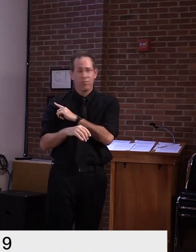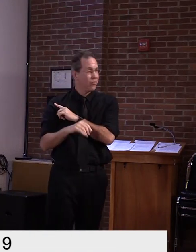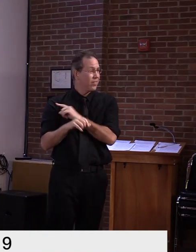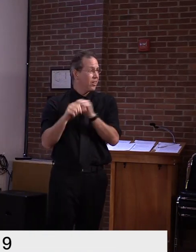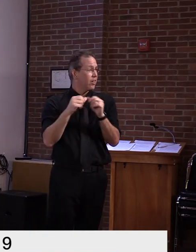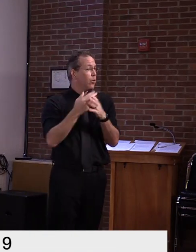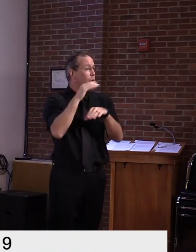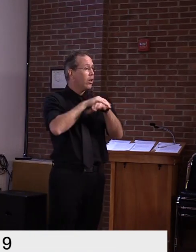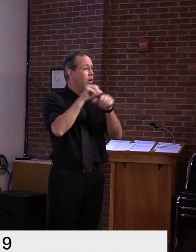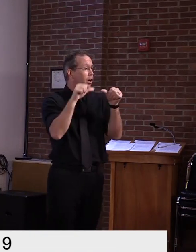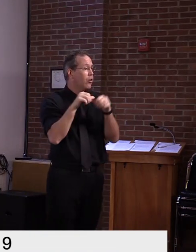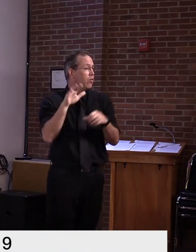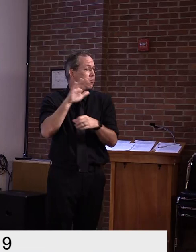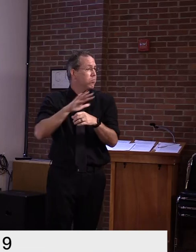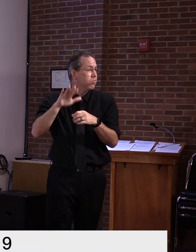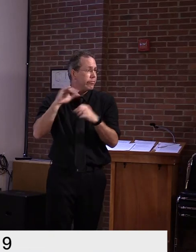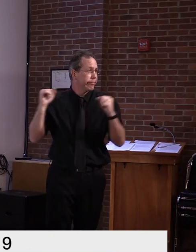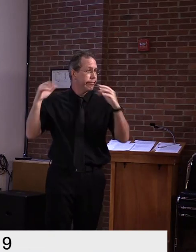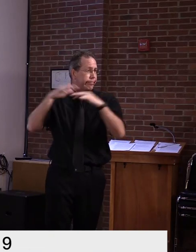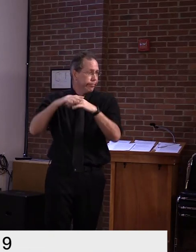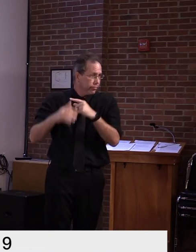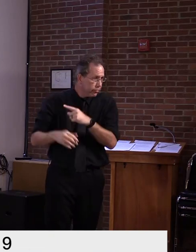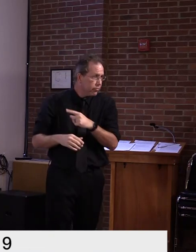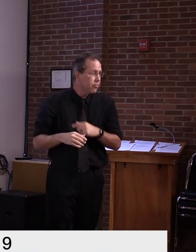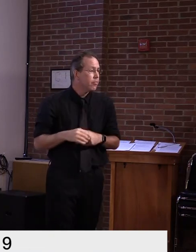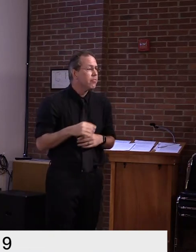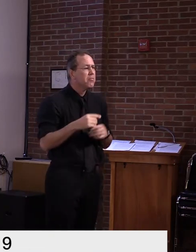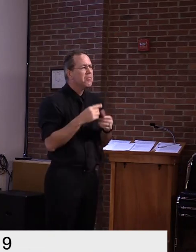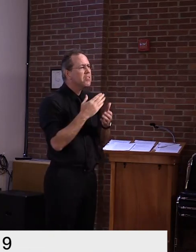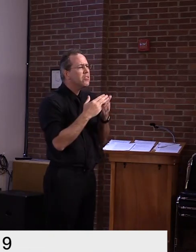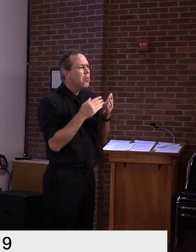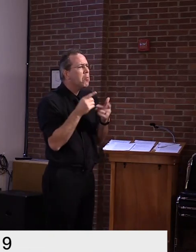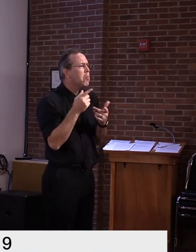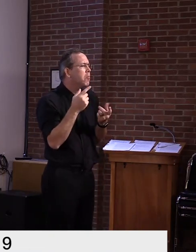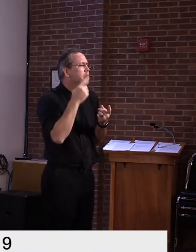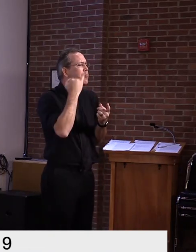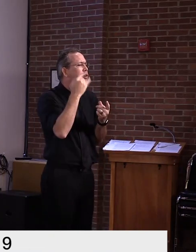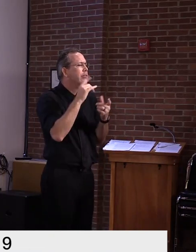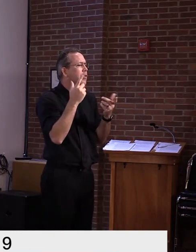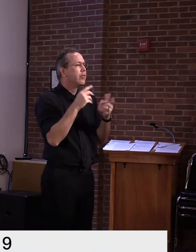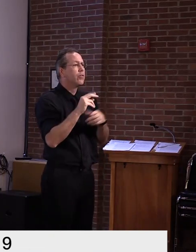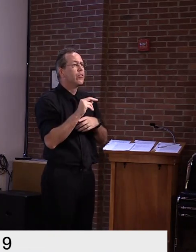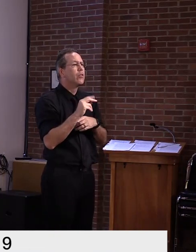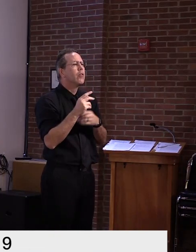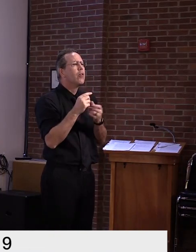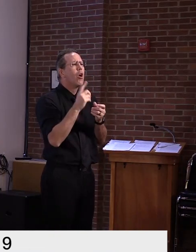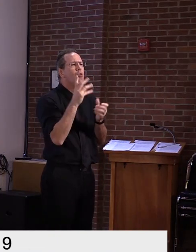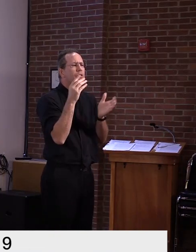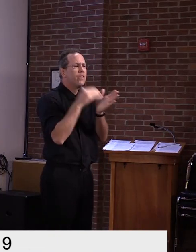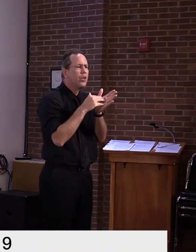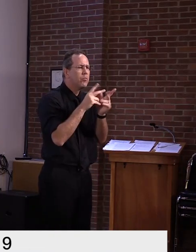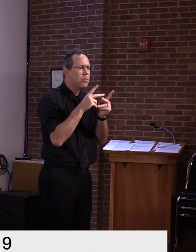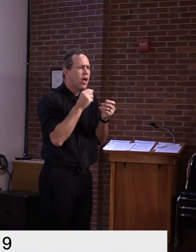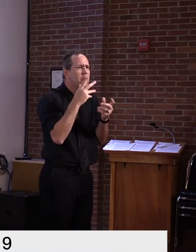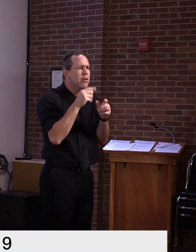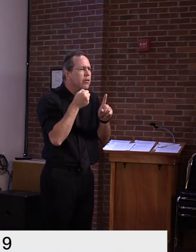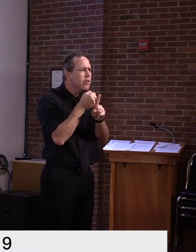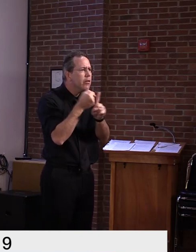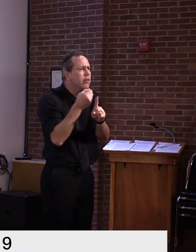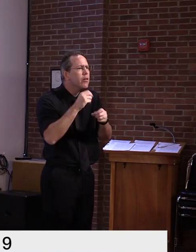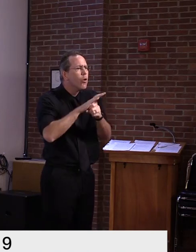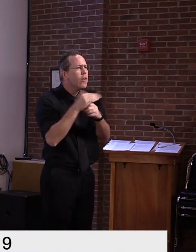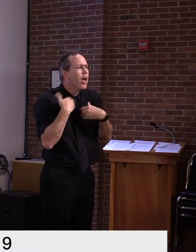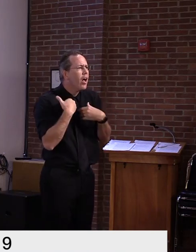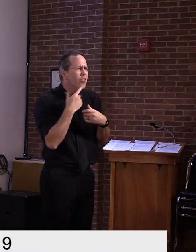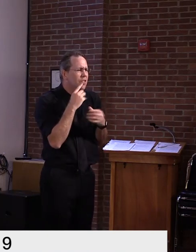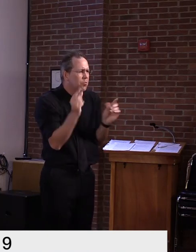of 100,000, so 17 cases out of 100,000 people for that 14 days before they started coming back to campus. So that's a